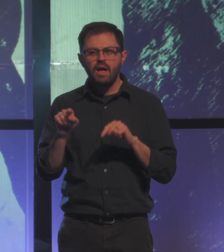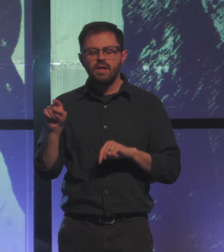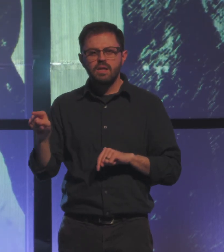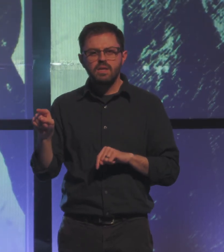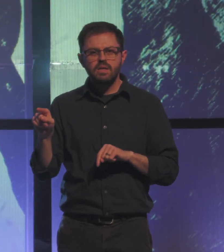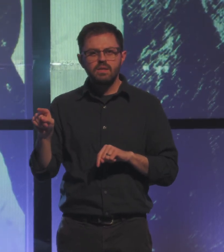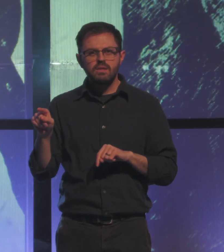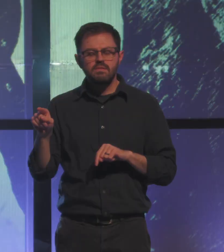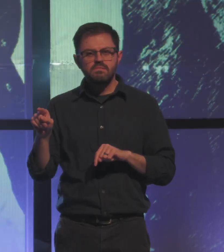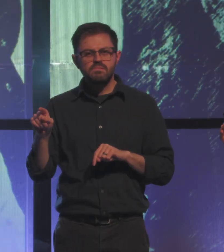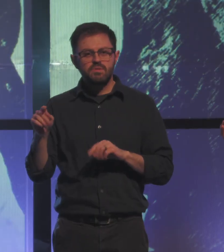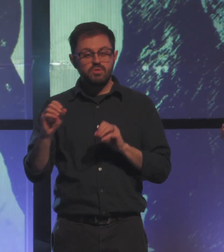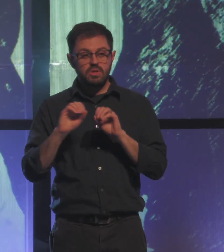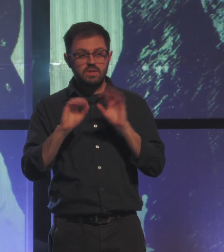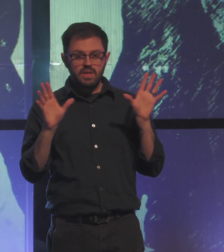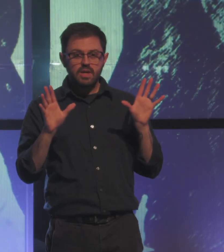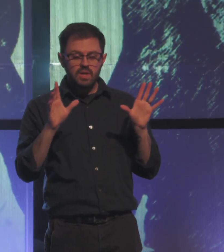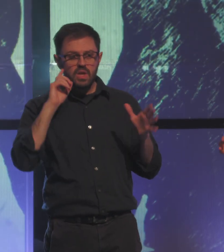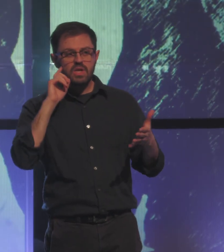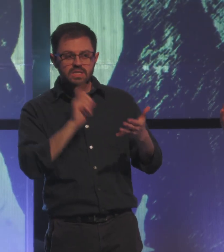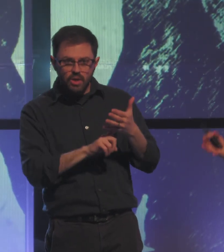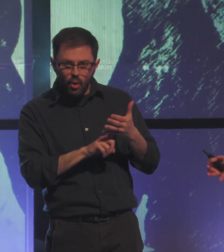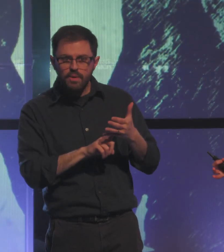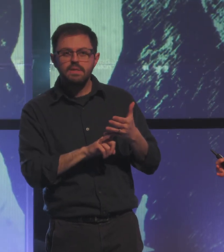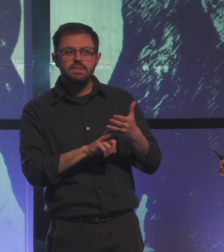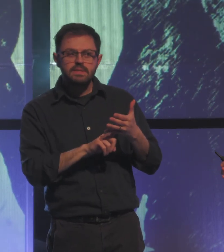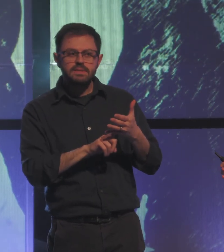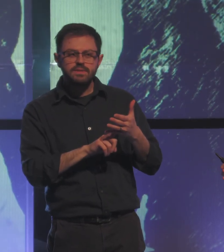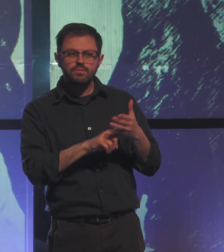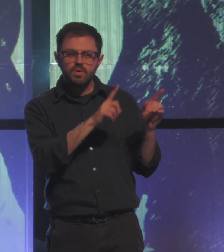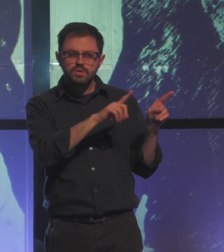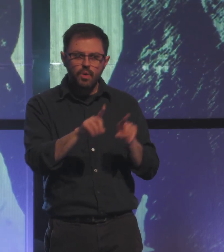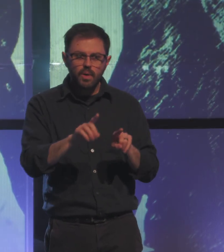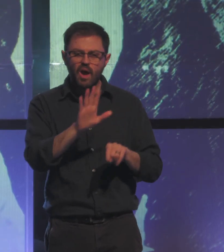clearly. And the crowd around him is so blind.